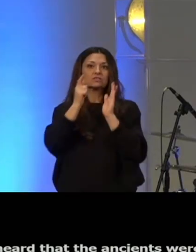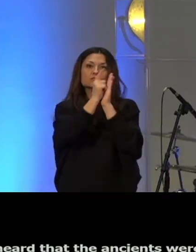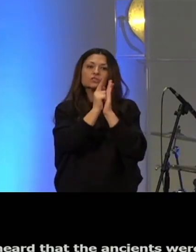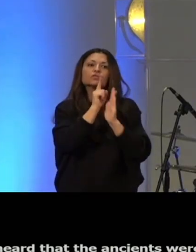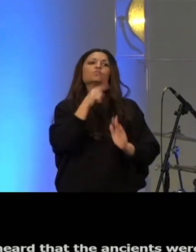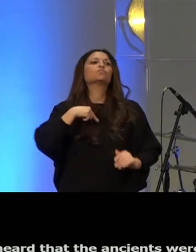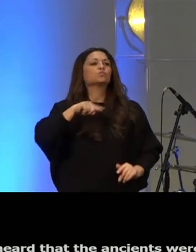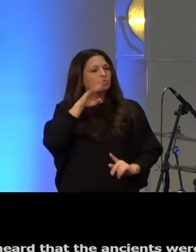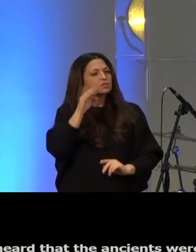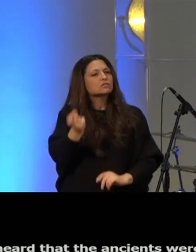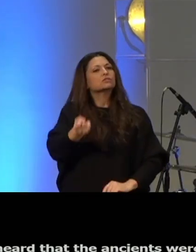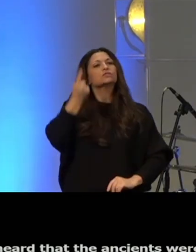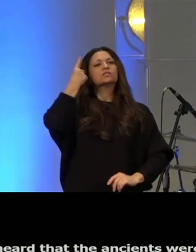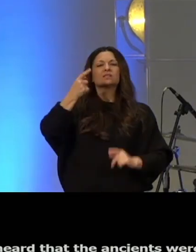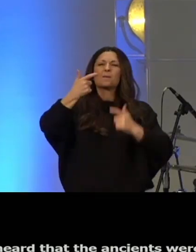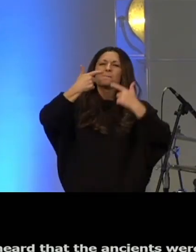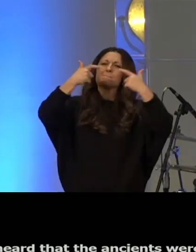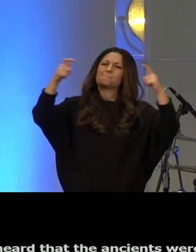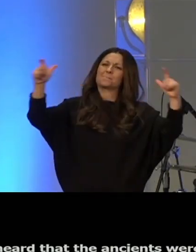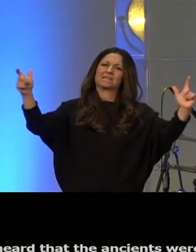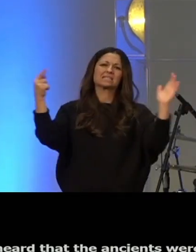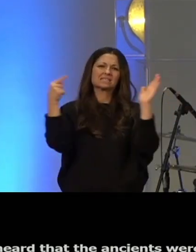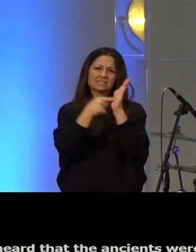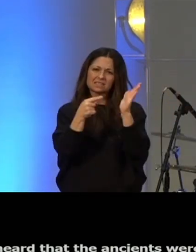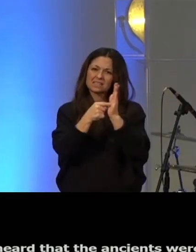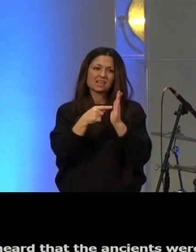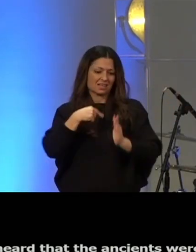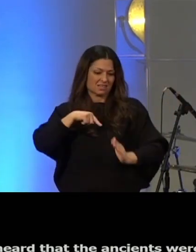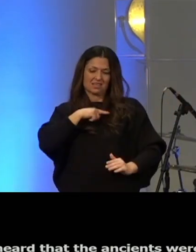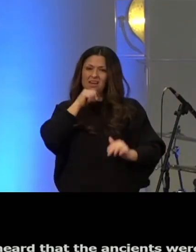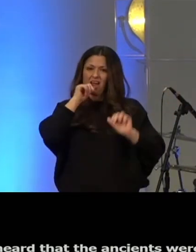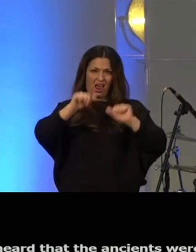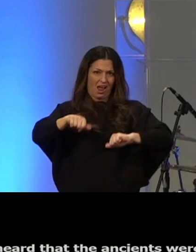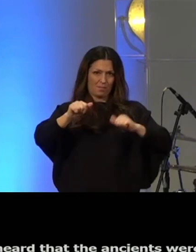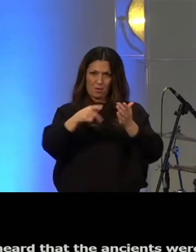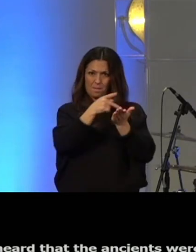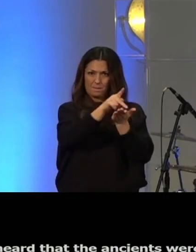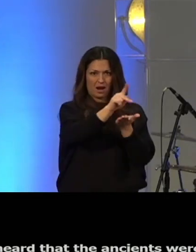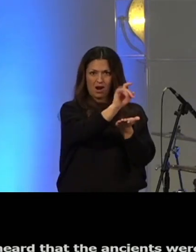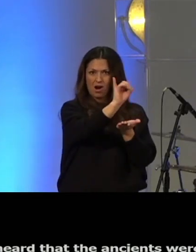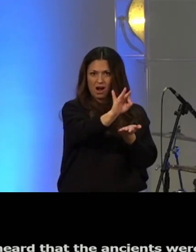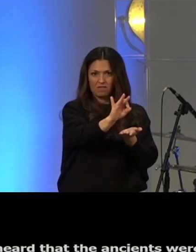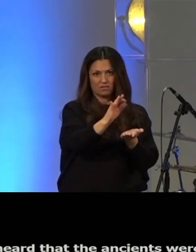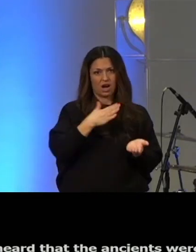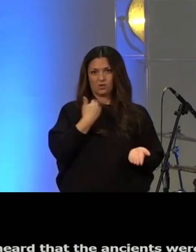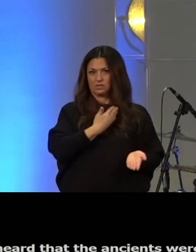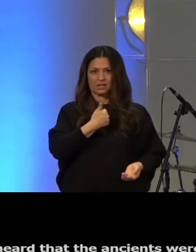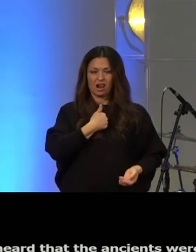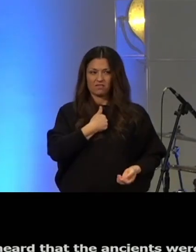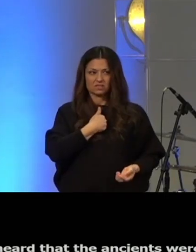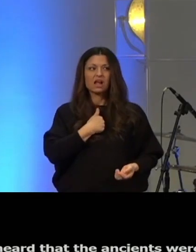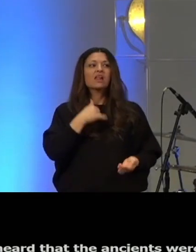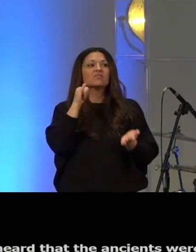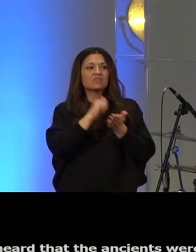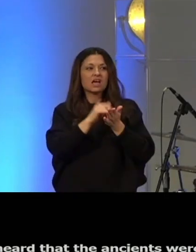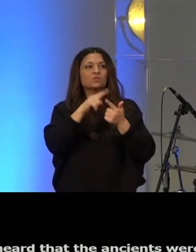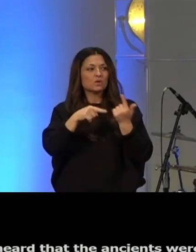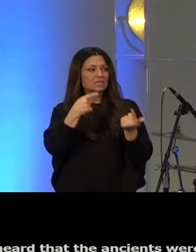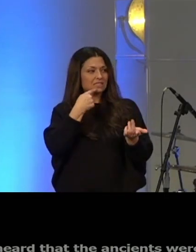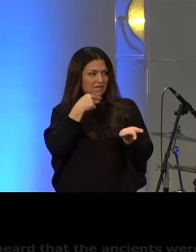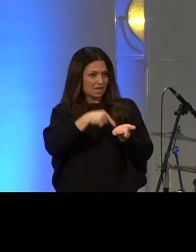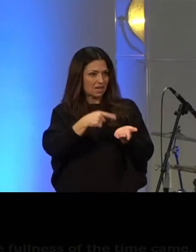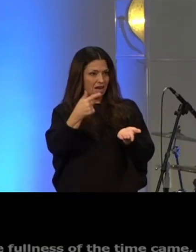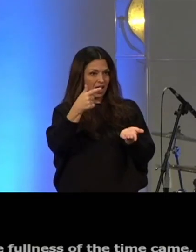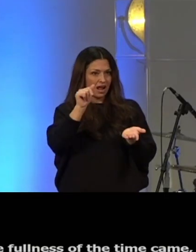would understand how big our debt is and our inability to pay it ourselves. That's what he's saying in Galatians